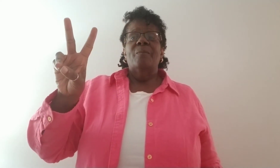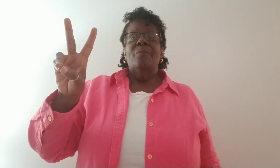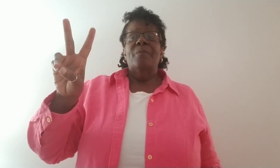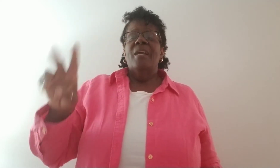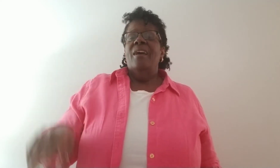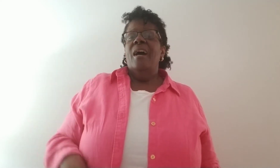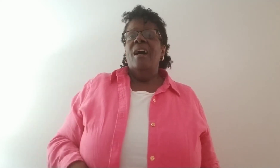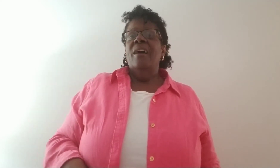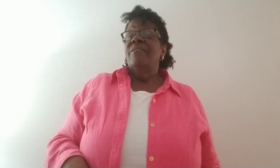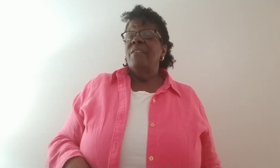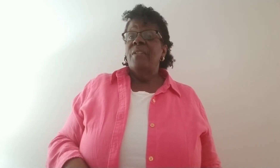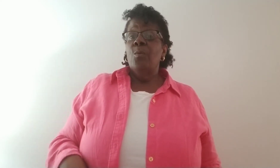62,